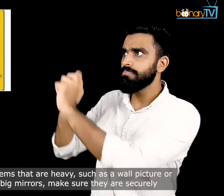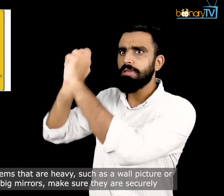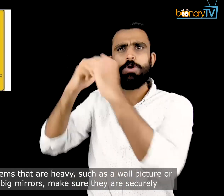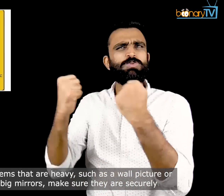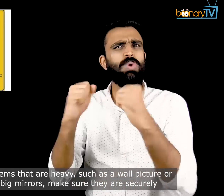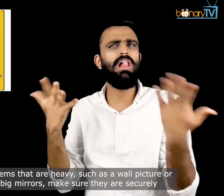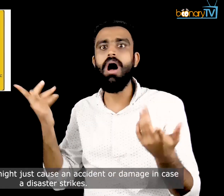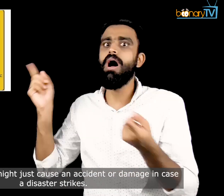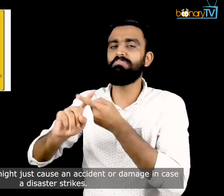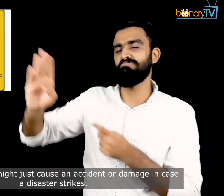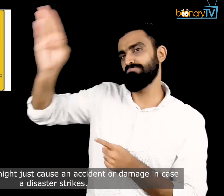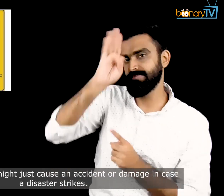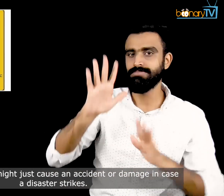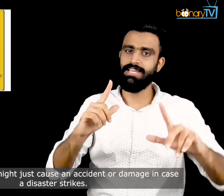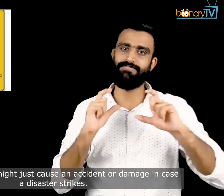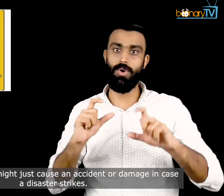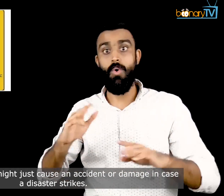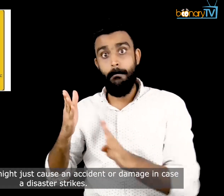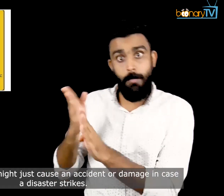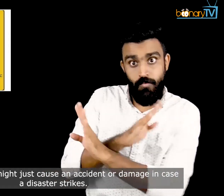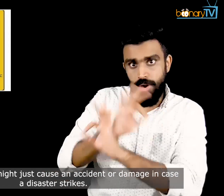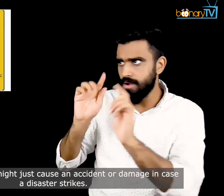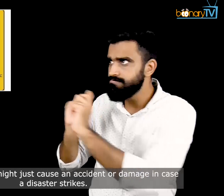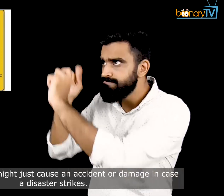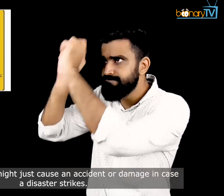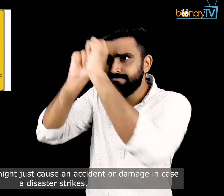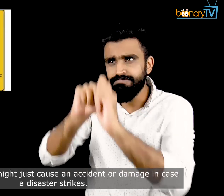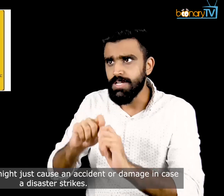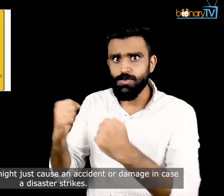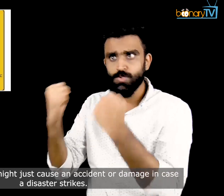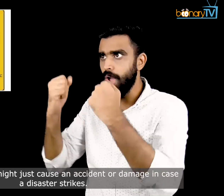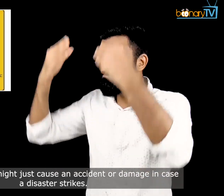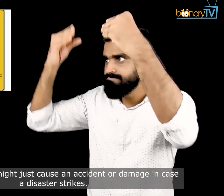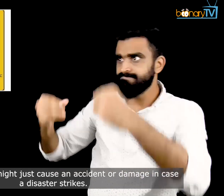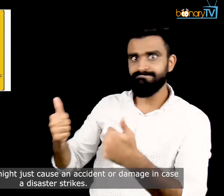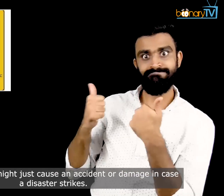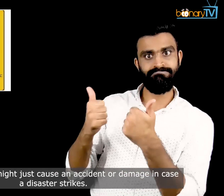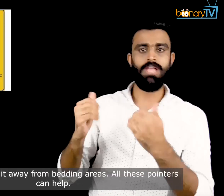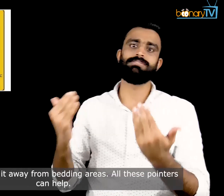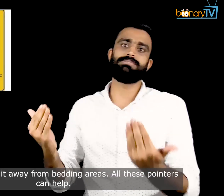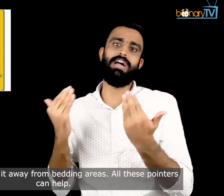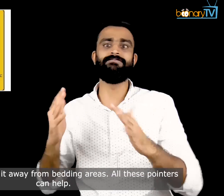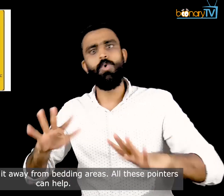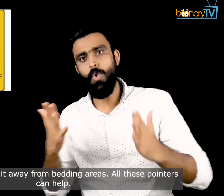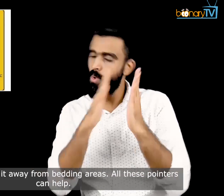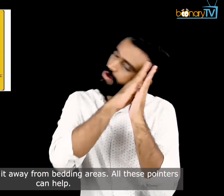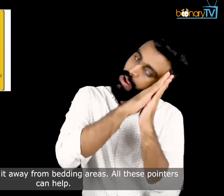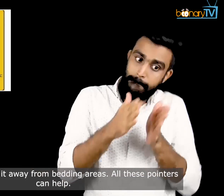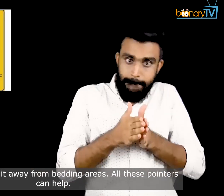they are securely fastened, as they might just cause an accident or damage in case a disaster strikes. It's better to keep it away from